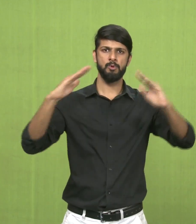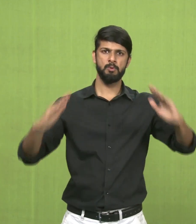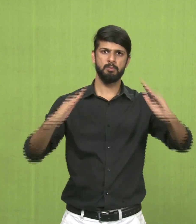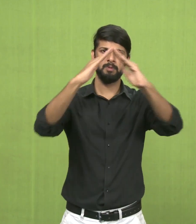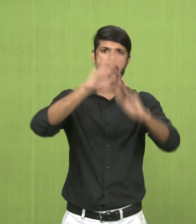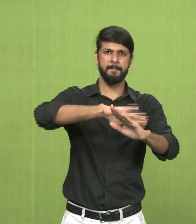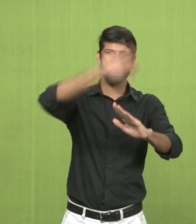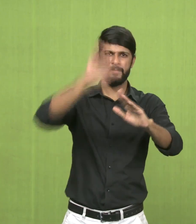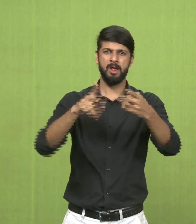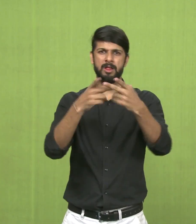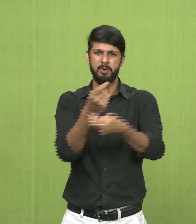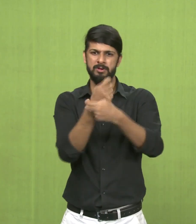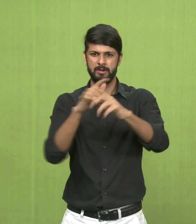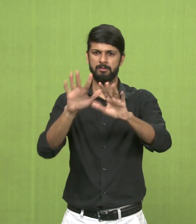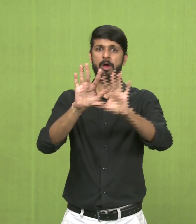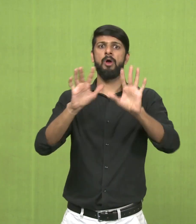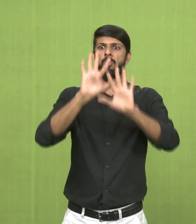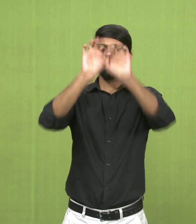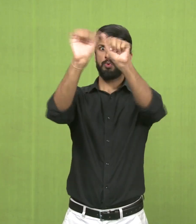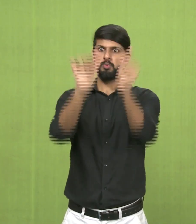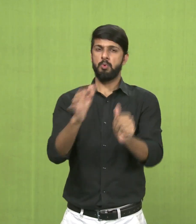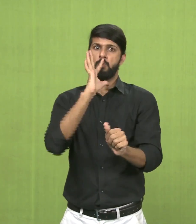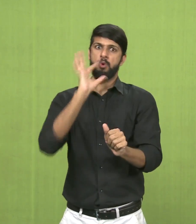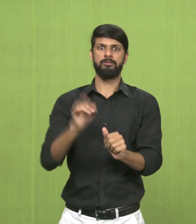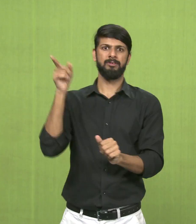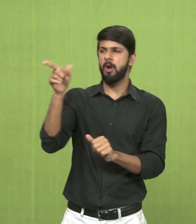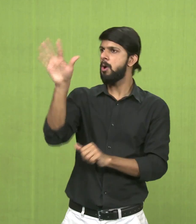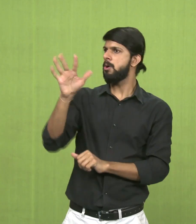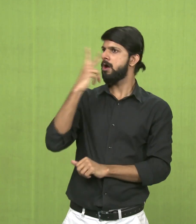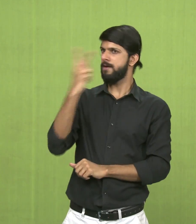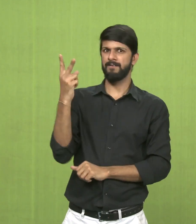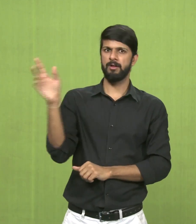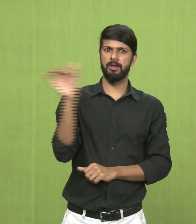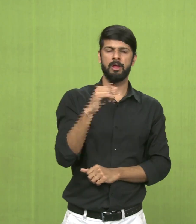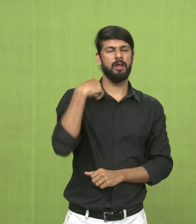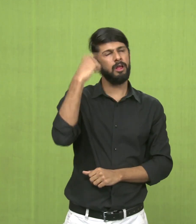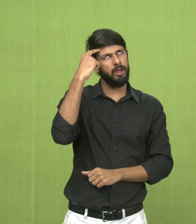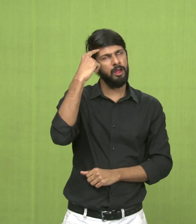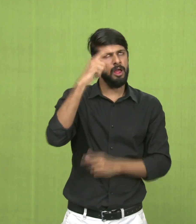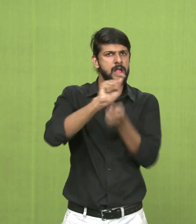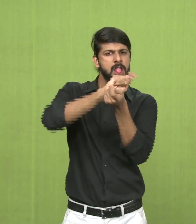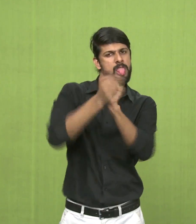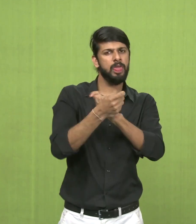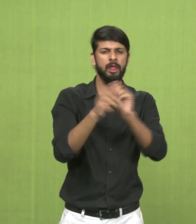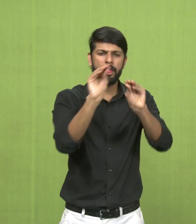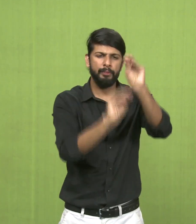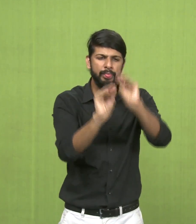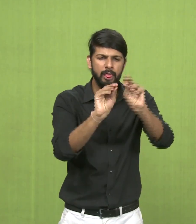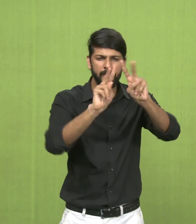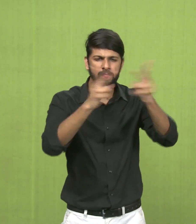So, for example, the church which he has painted, the rider which he has painted in his artwork has